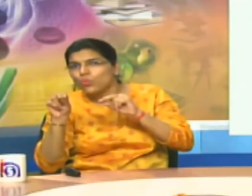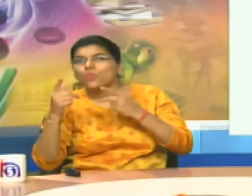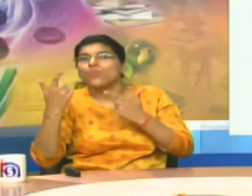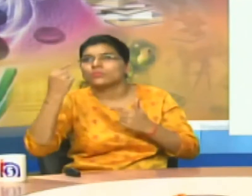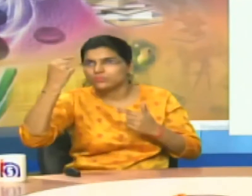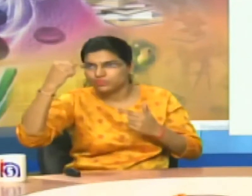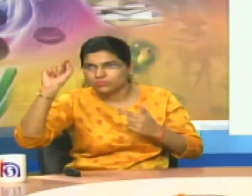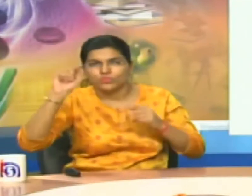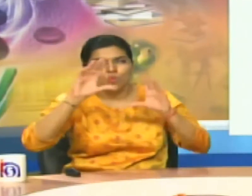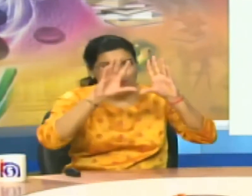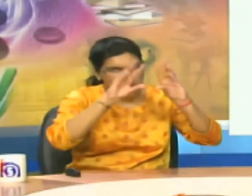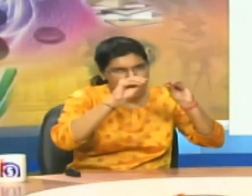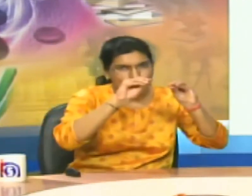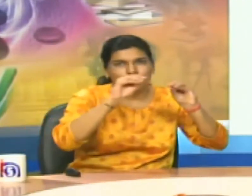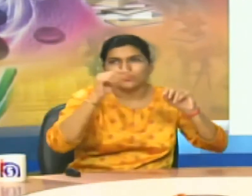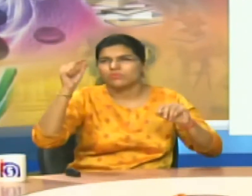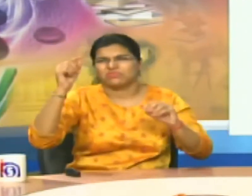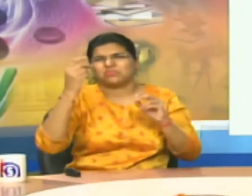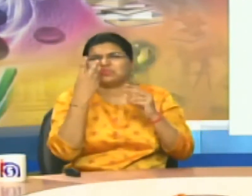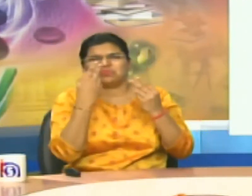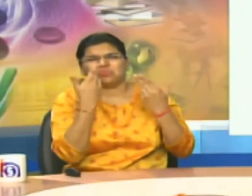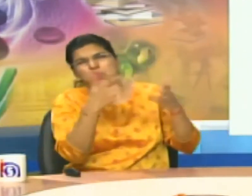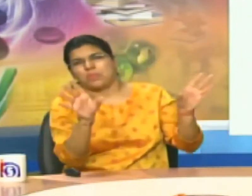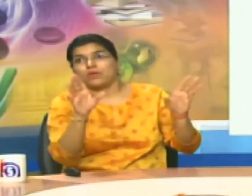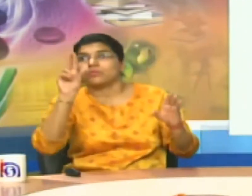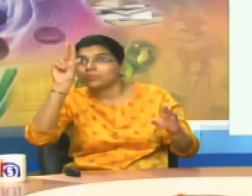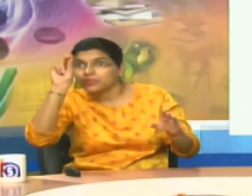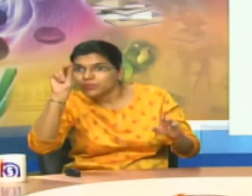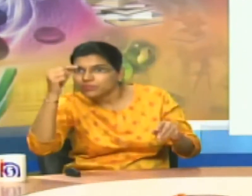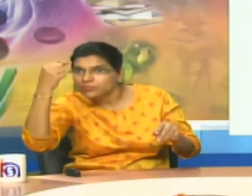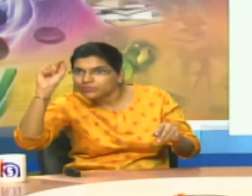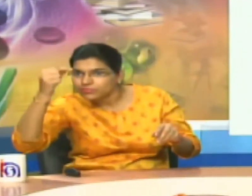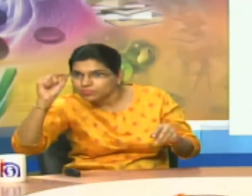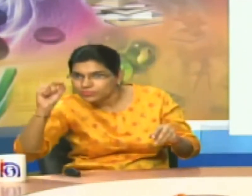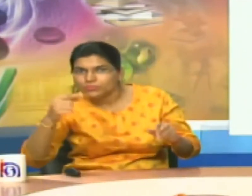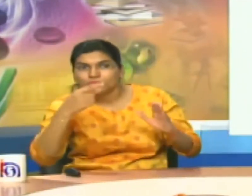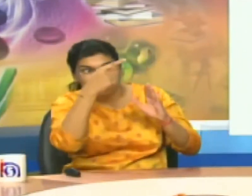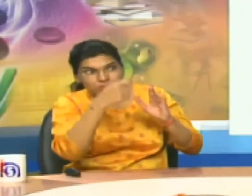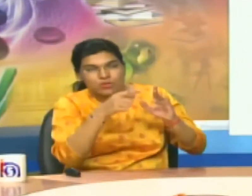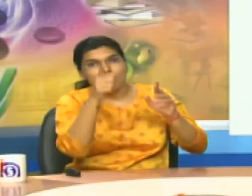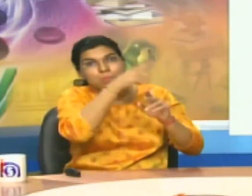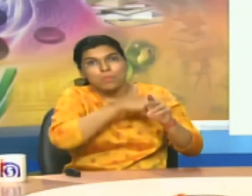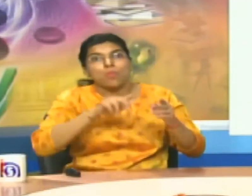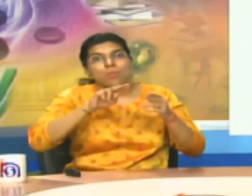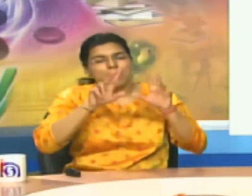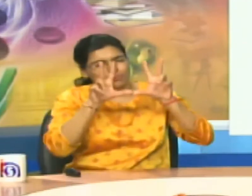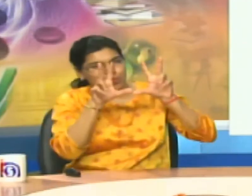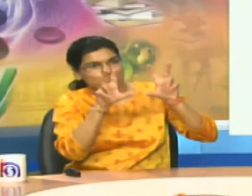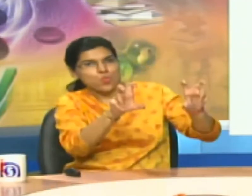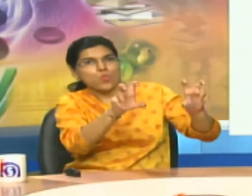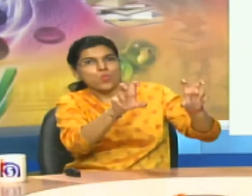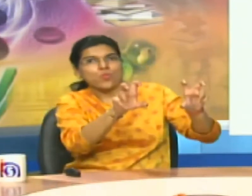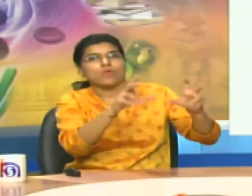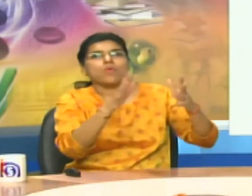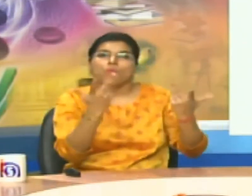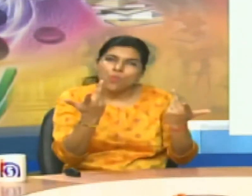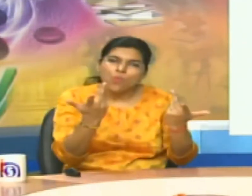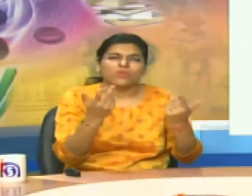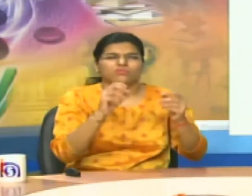in particular row, particular column, and some portion remaining you can leave open. So, it is all